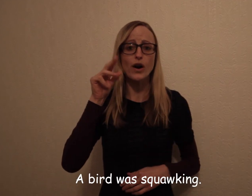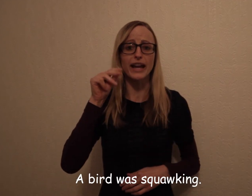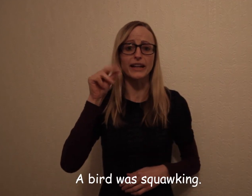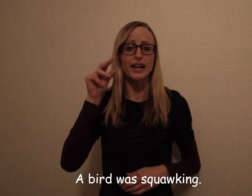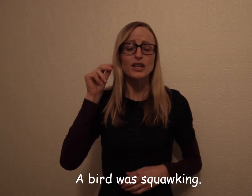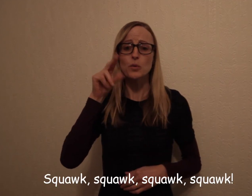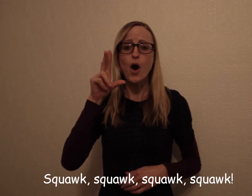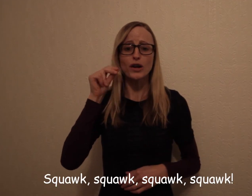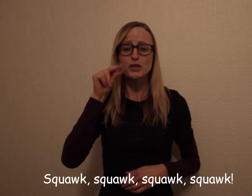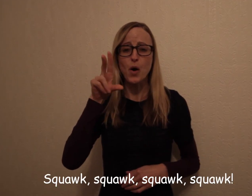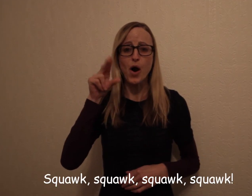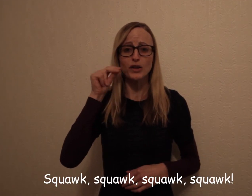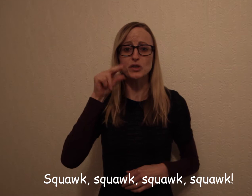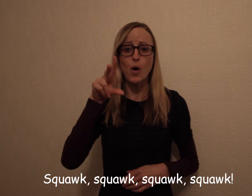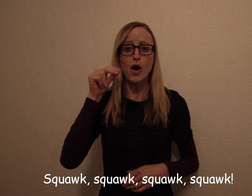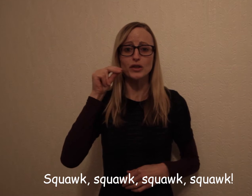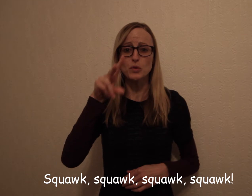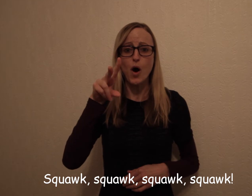squawking. "Squawk, squawk, squawk, squawk.